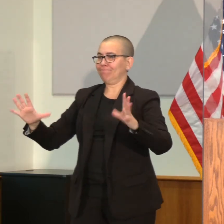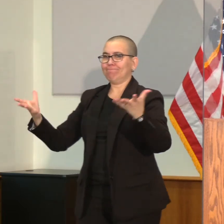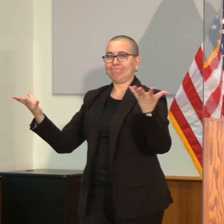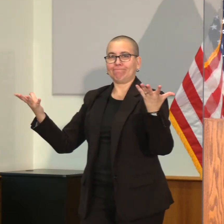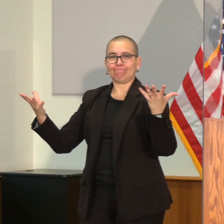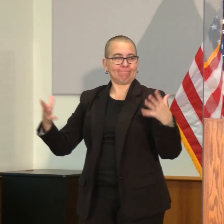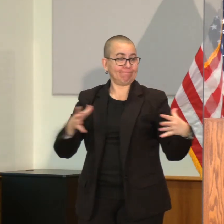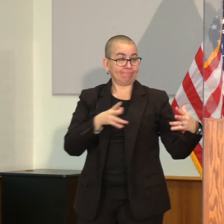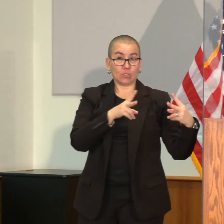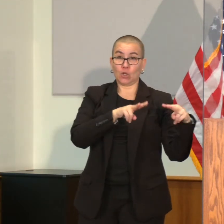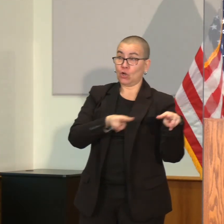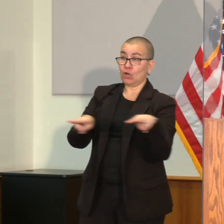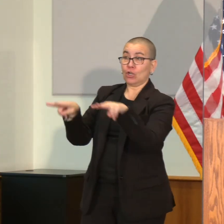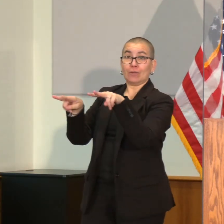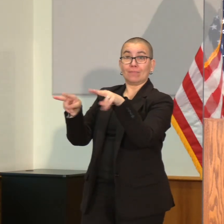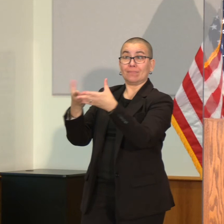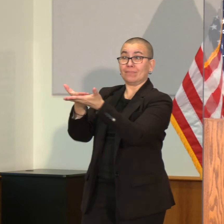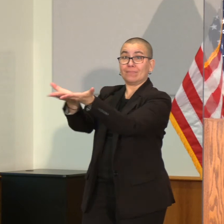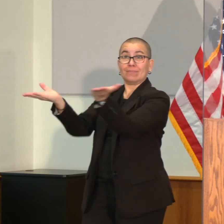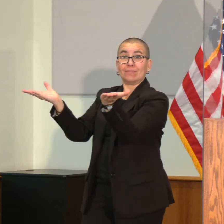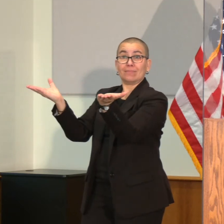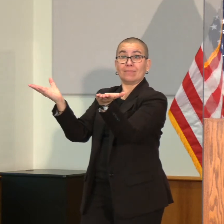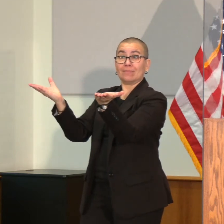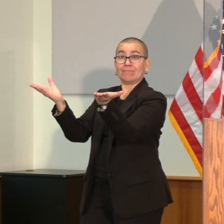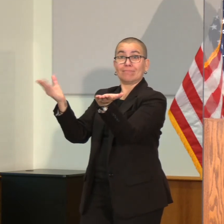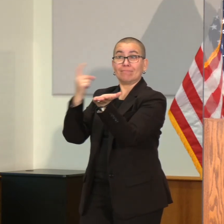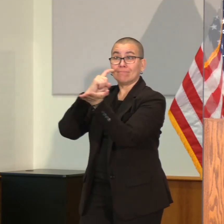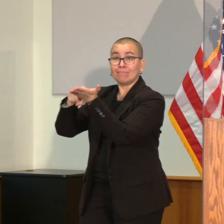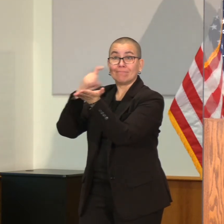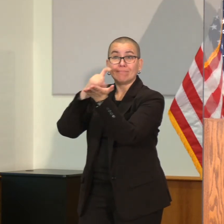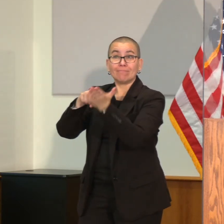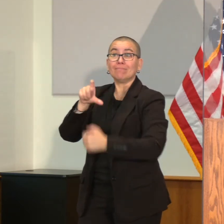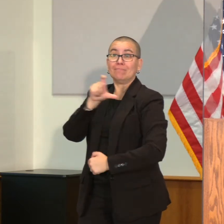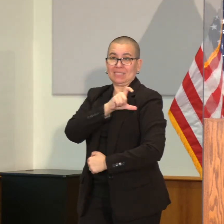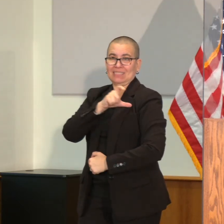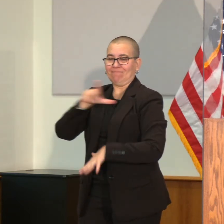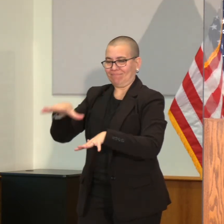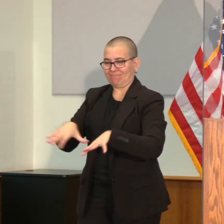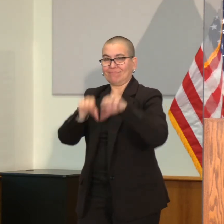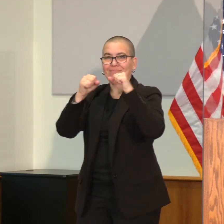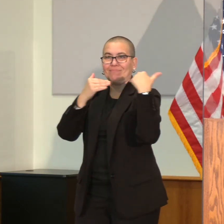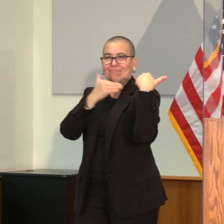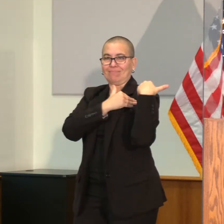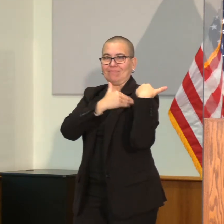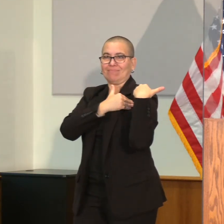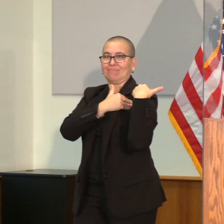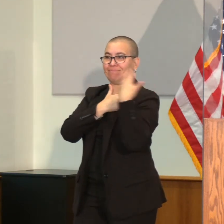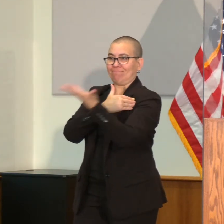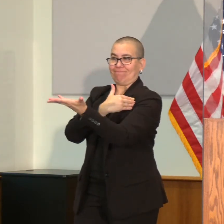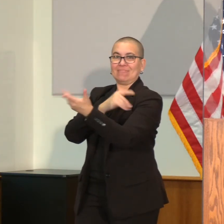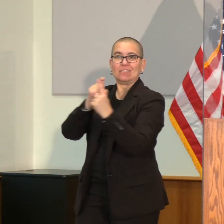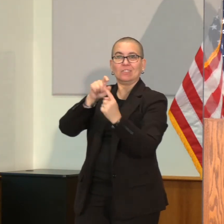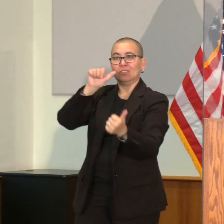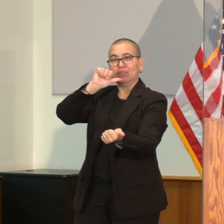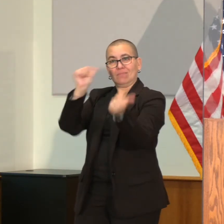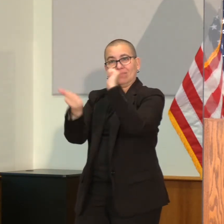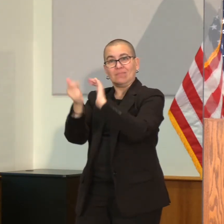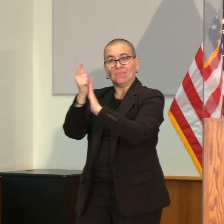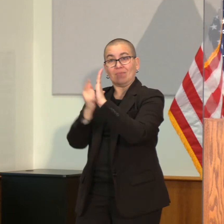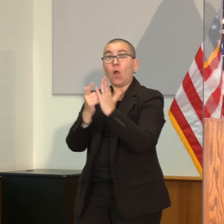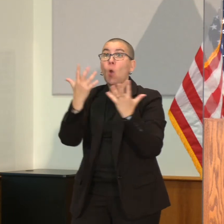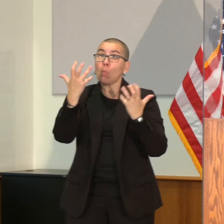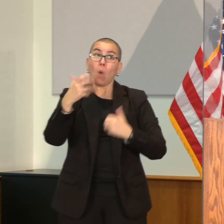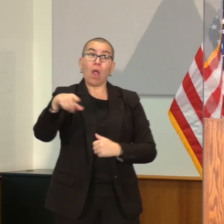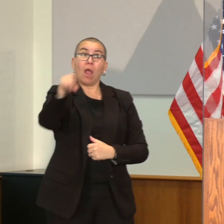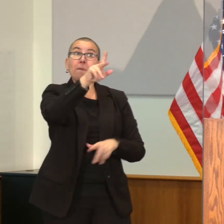next steps of police accountability legislation. The public wants police reform, and